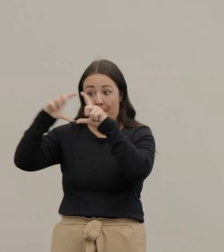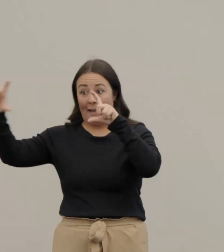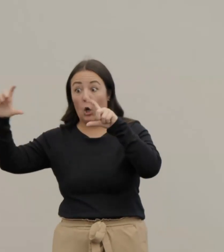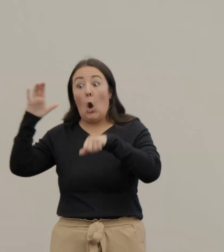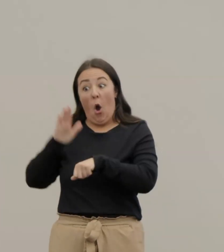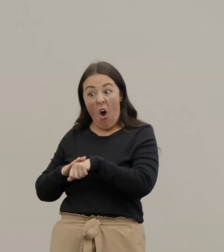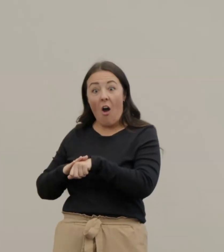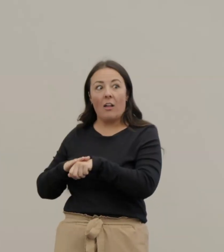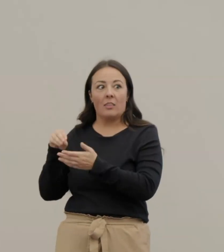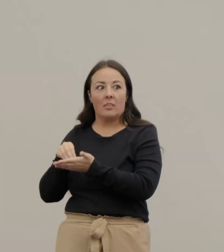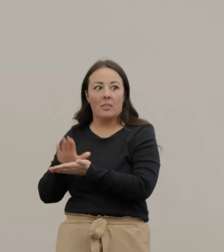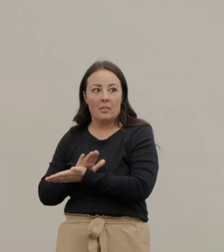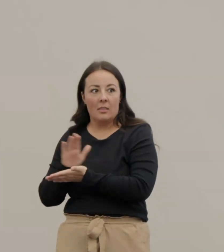document?